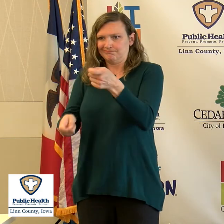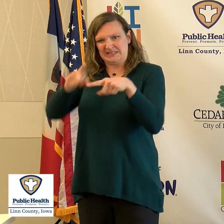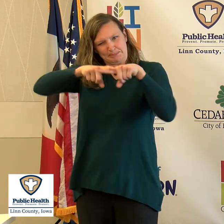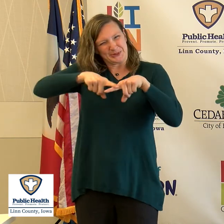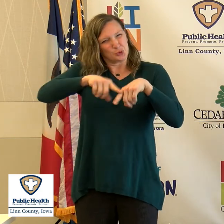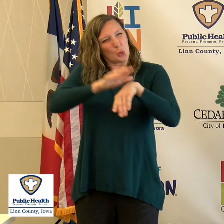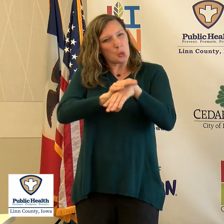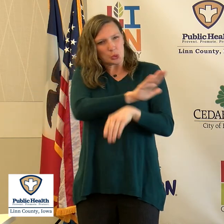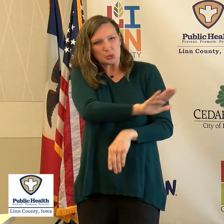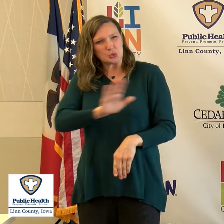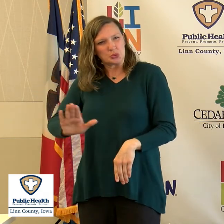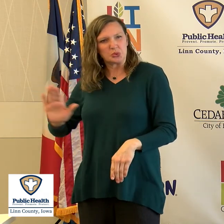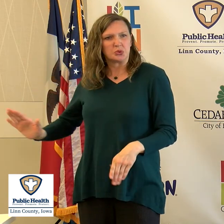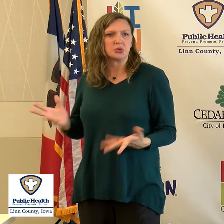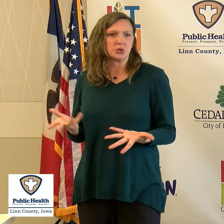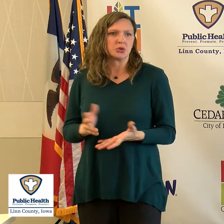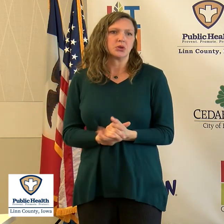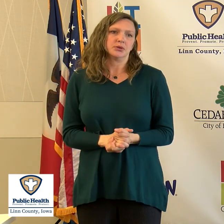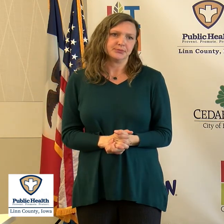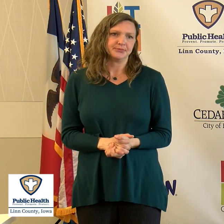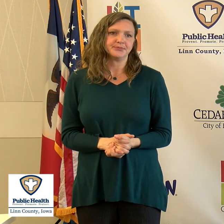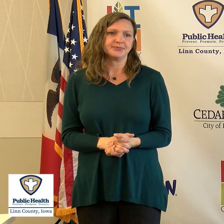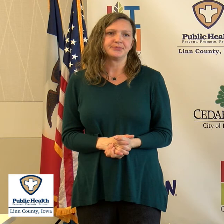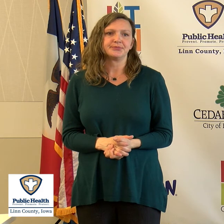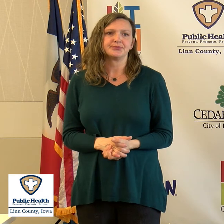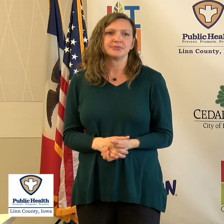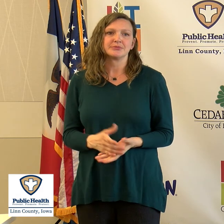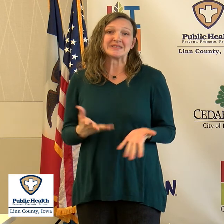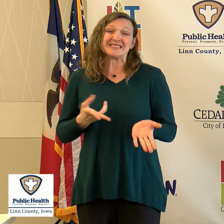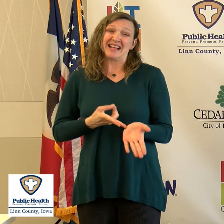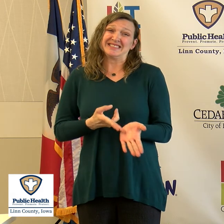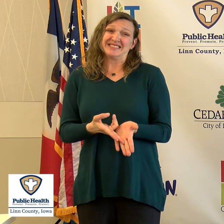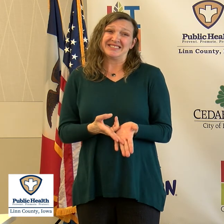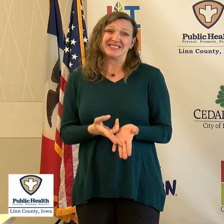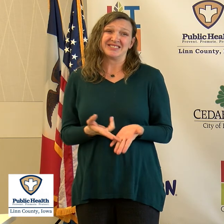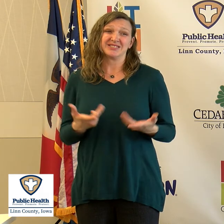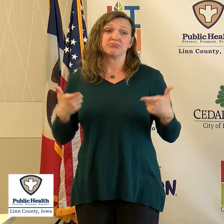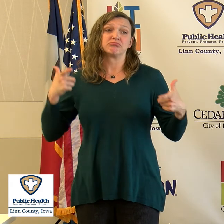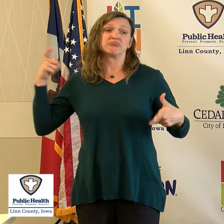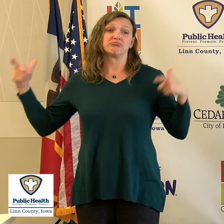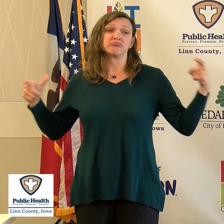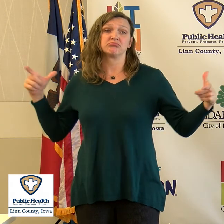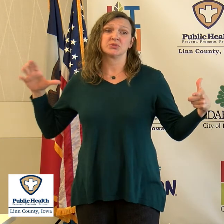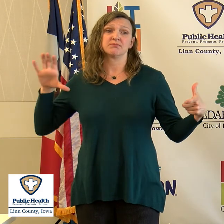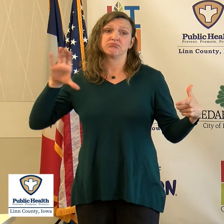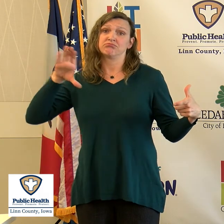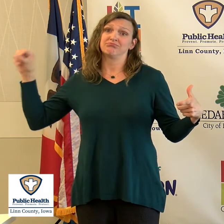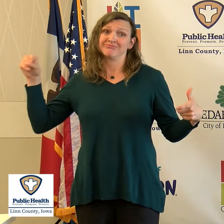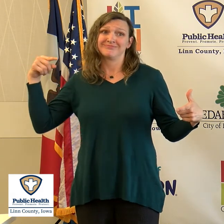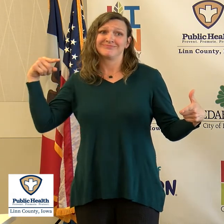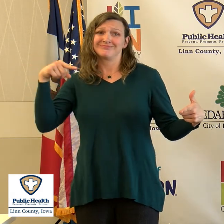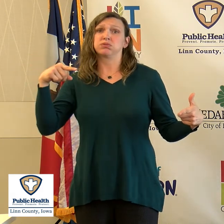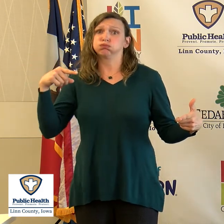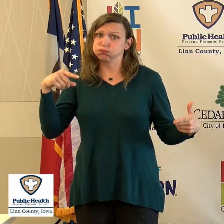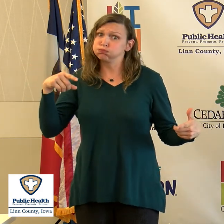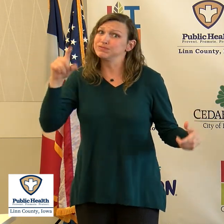to provide oversight, if quite frankly, to these large companies.